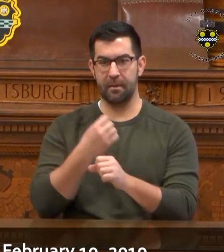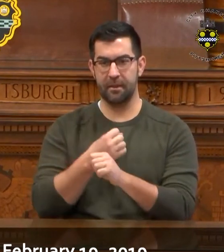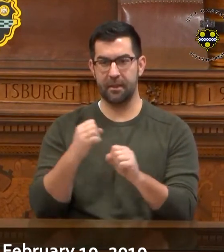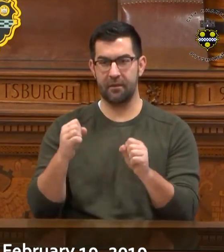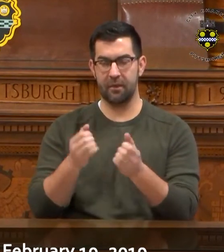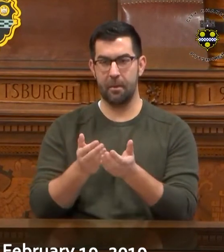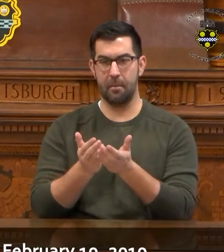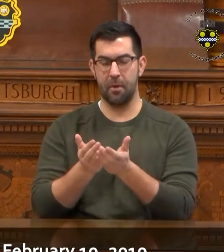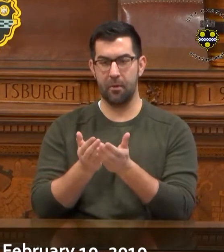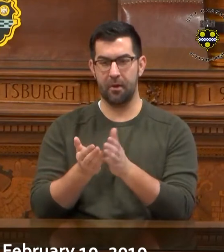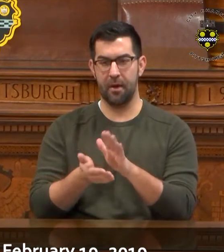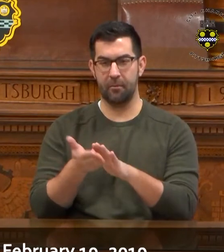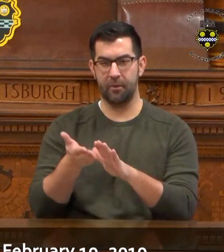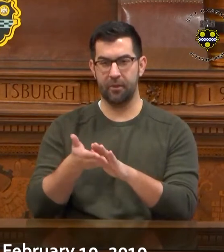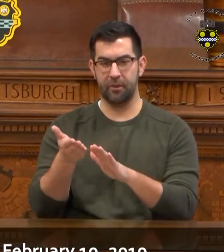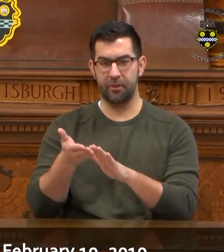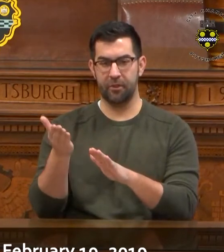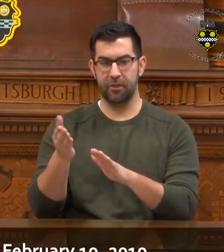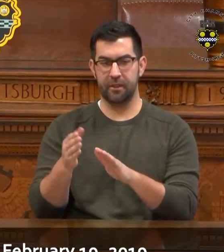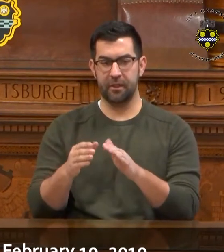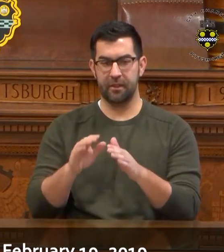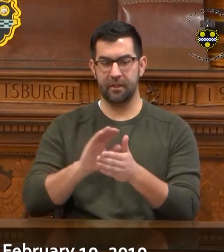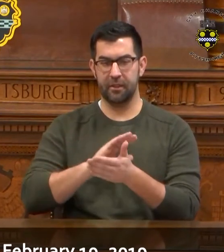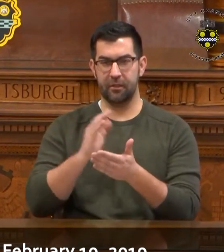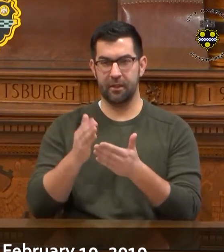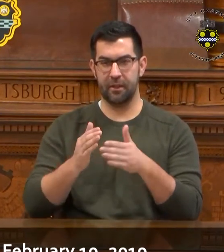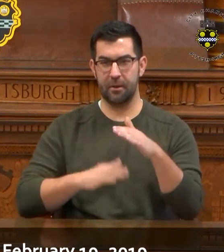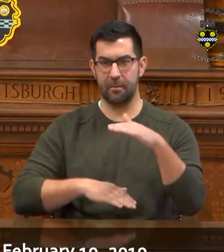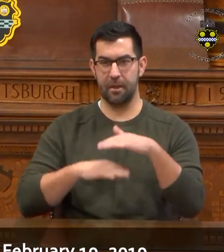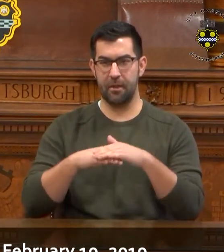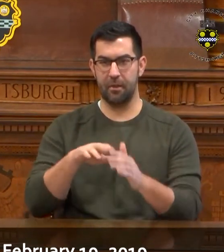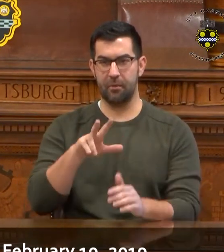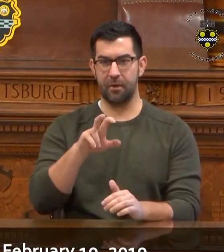boat operations at a sum not to exceed